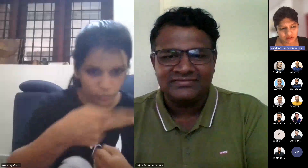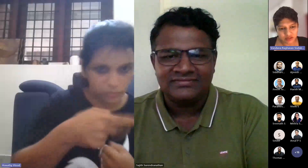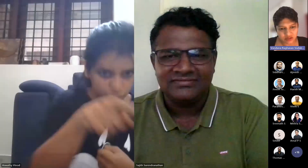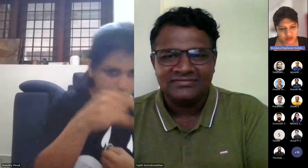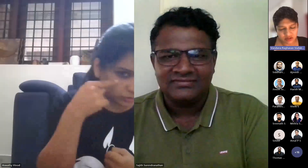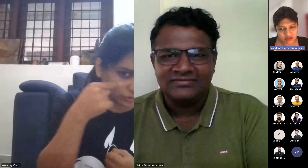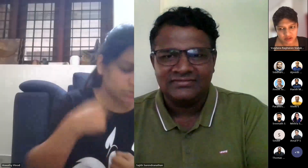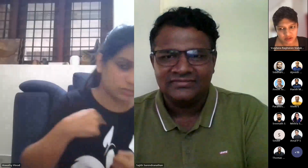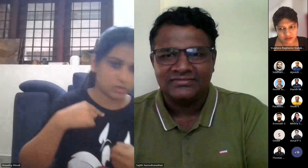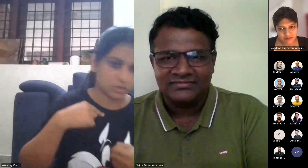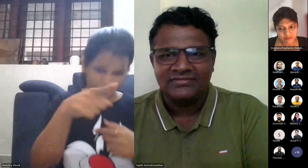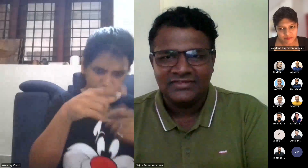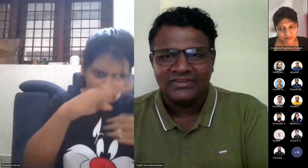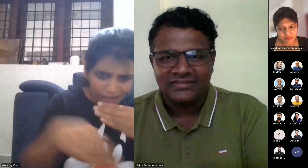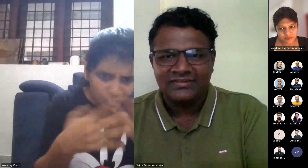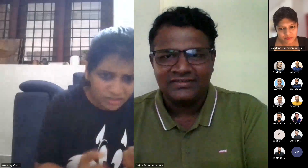that, Sajith.